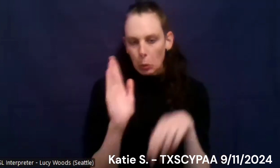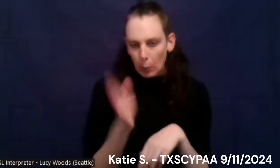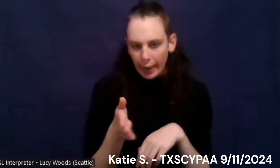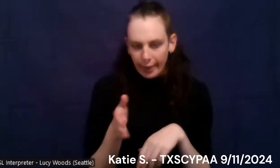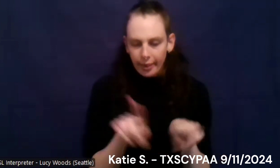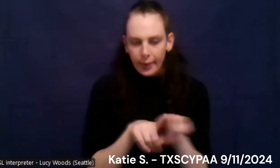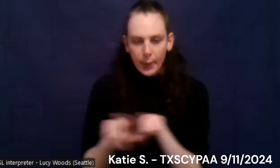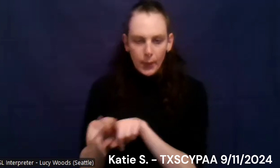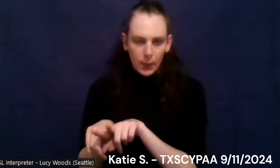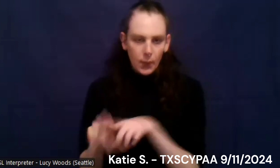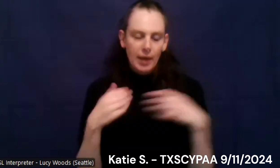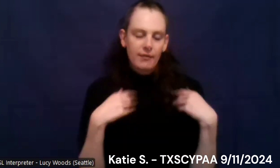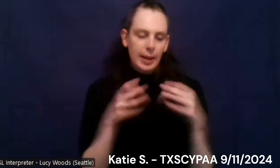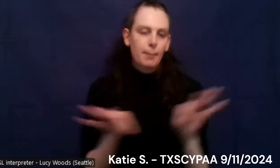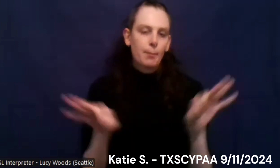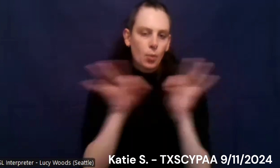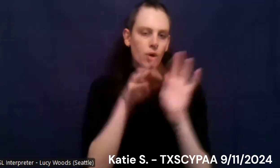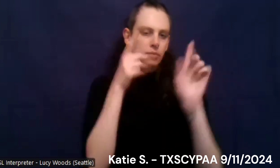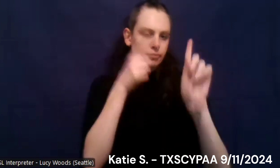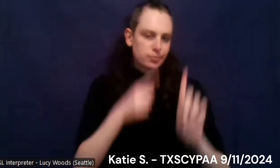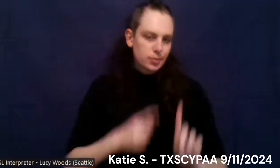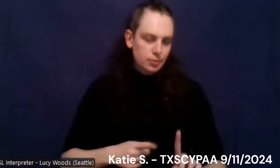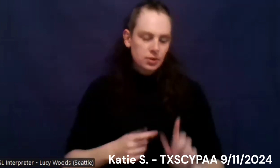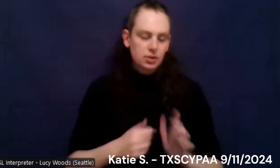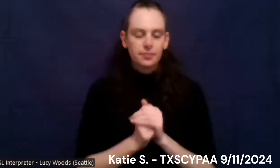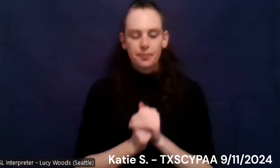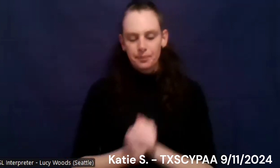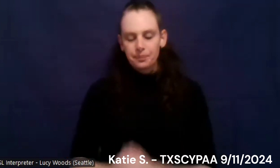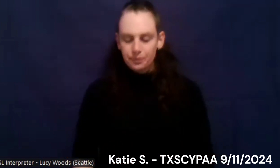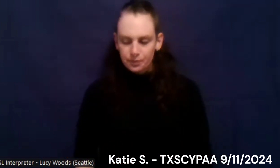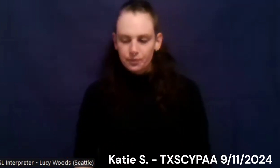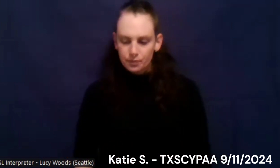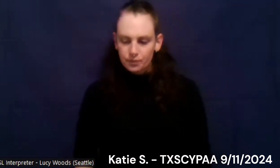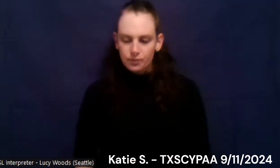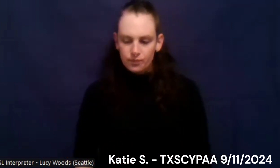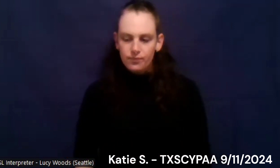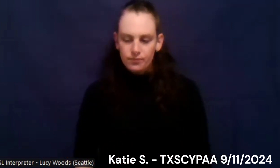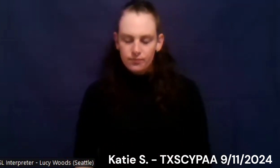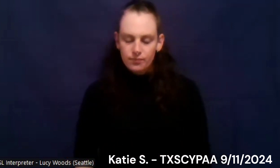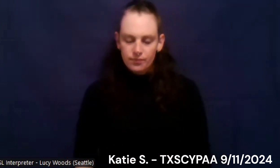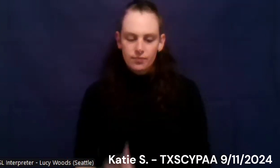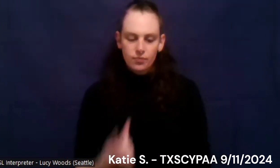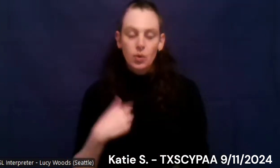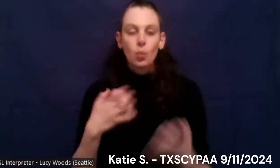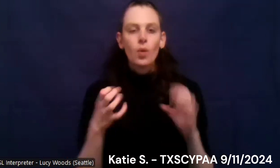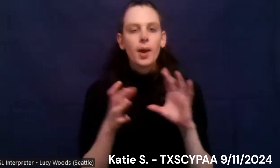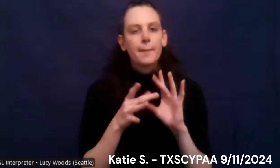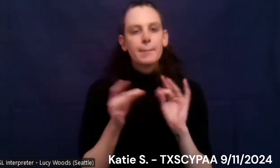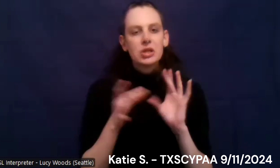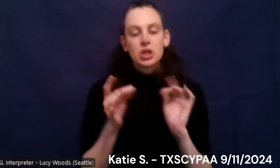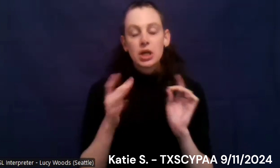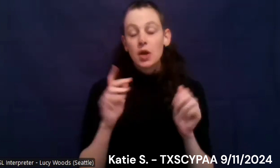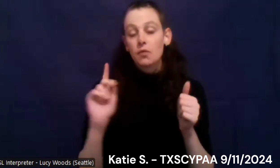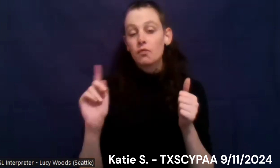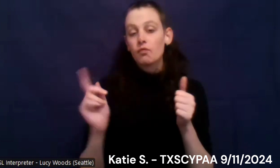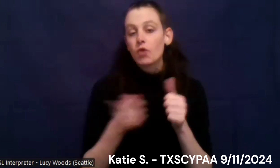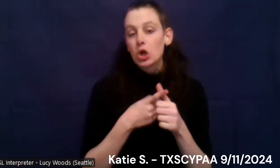important points, obviously. Um, but I will say this, my first